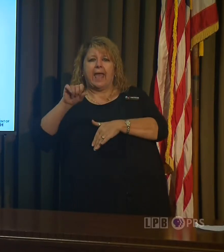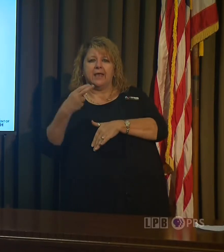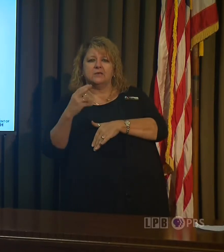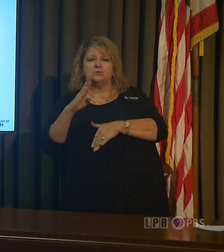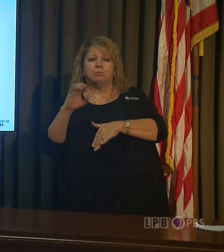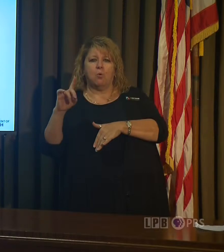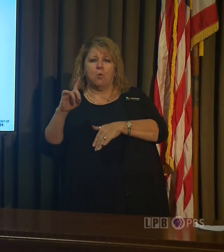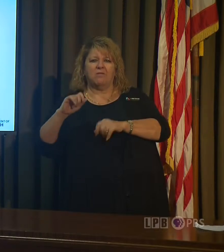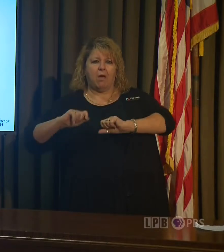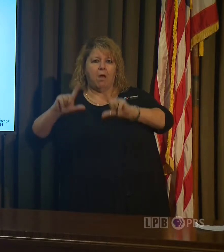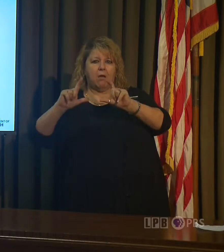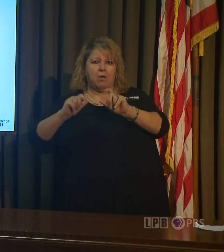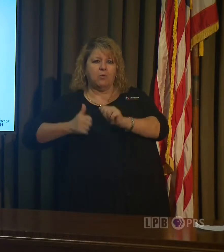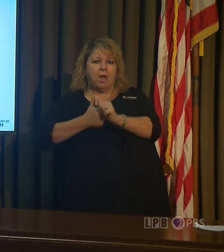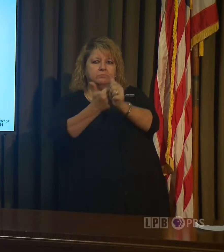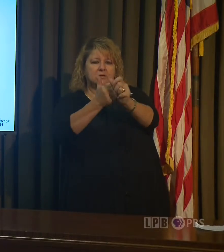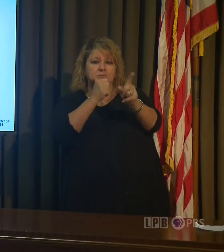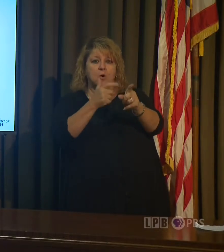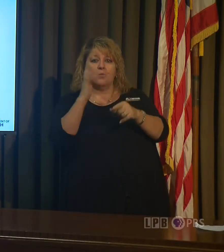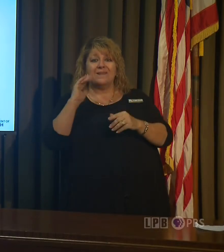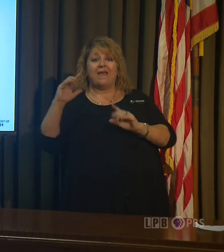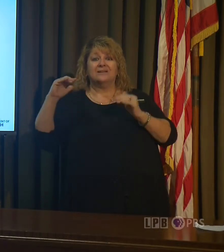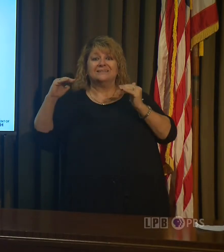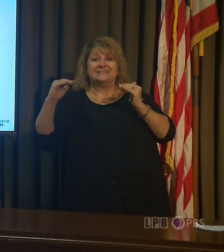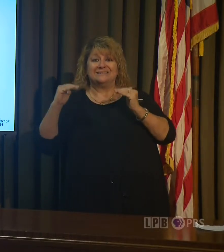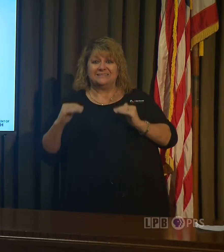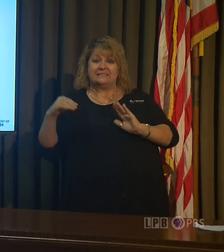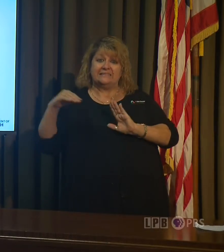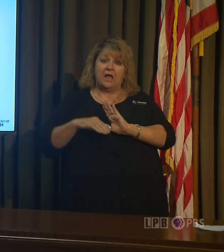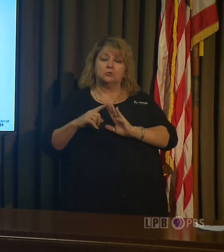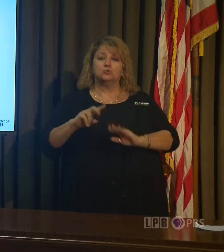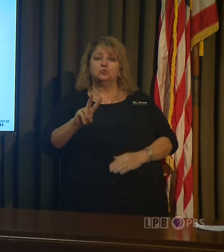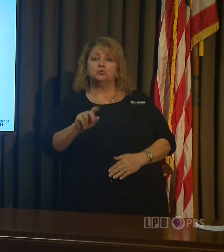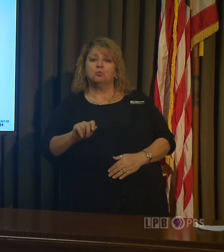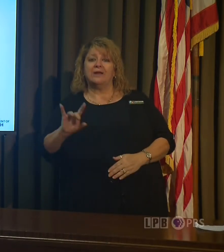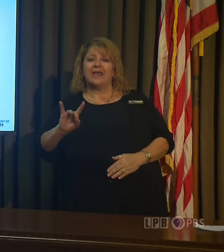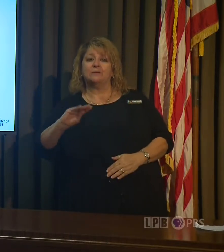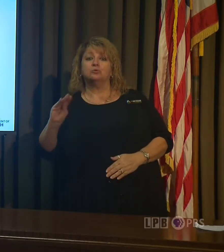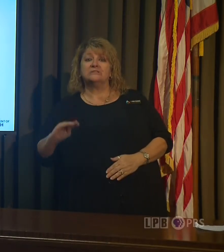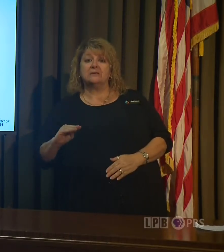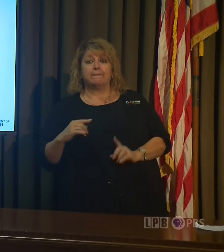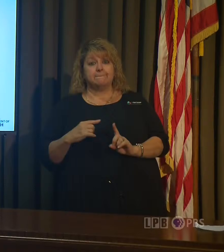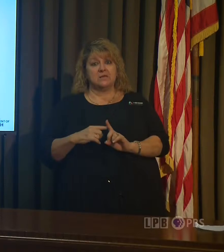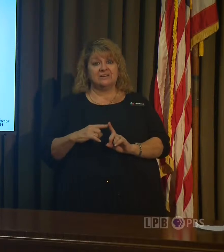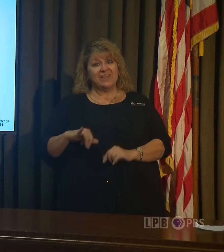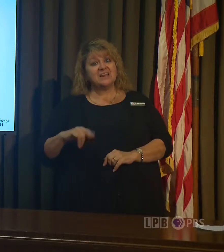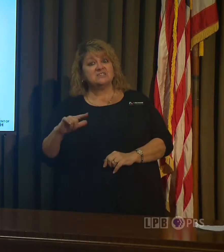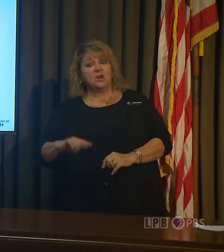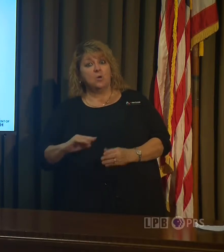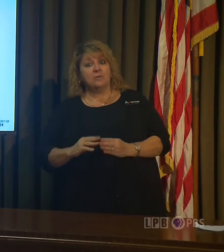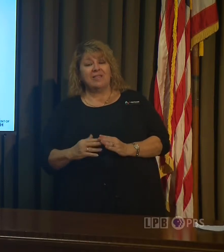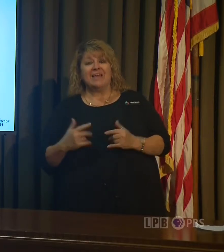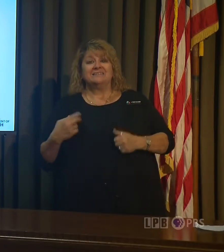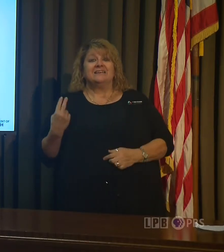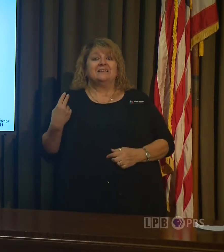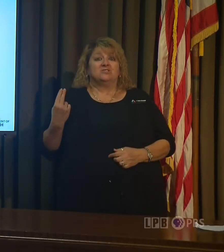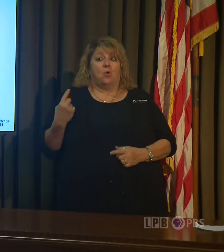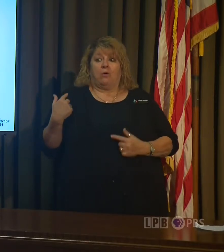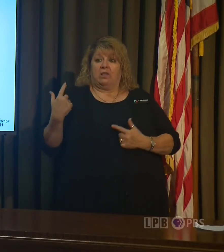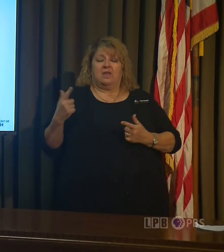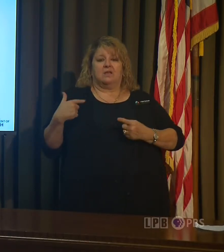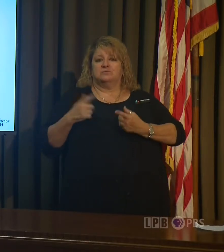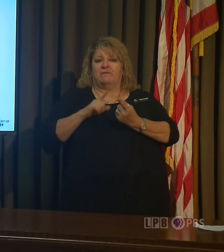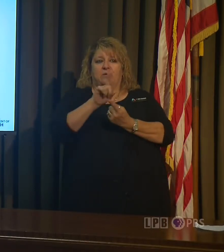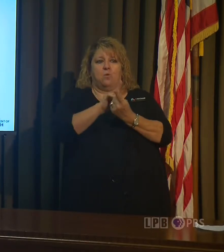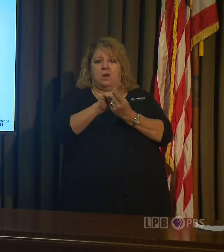tomorrow at noon, we are down to 2.8% positivity, which is a very, very low number, a historic low number